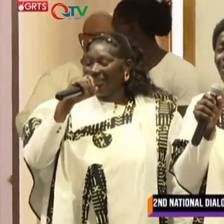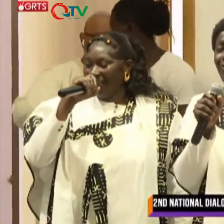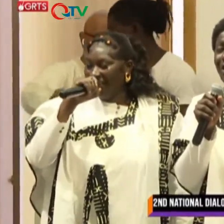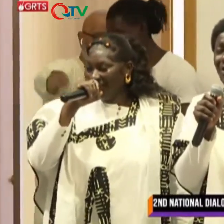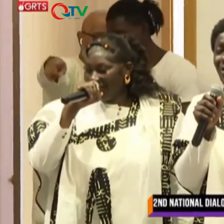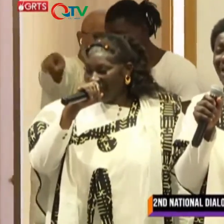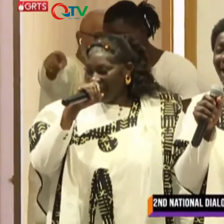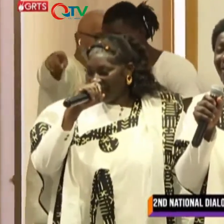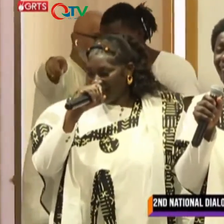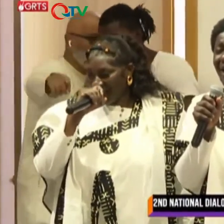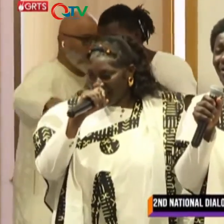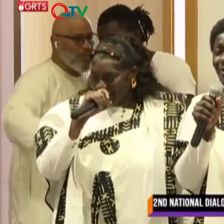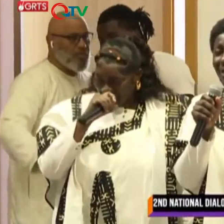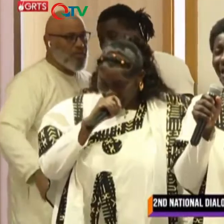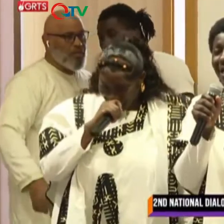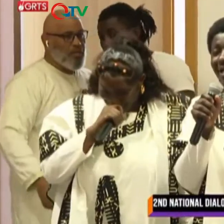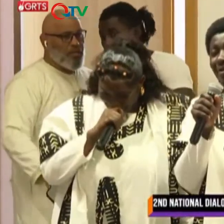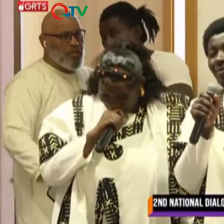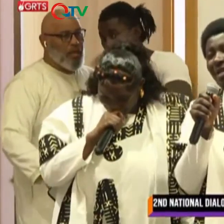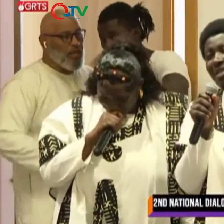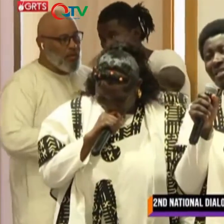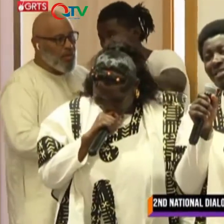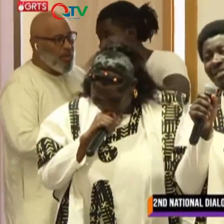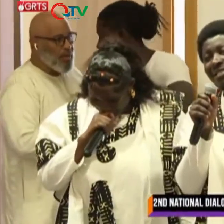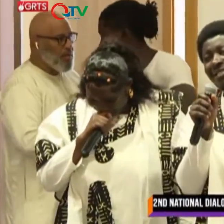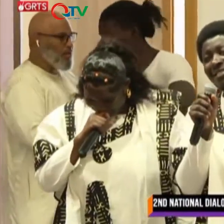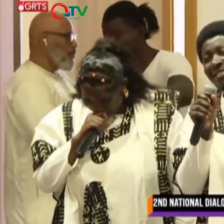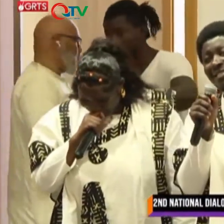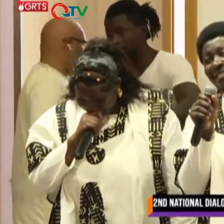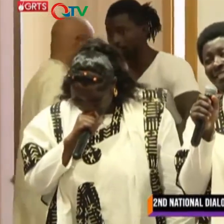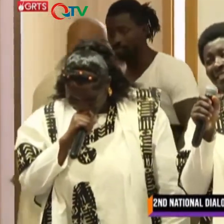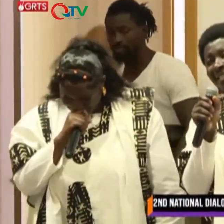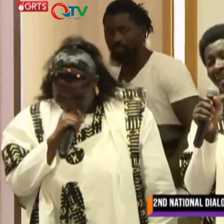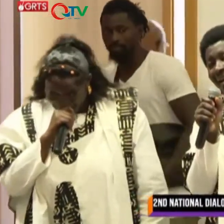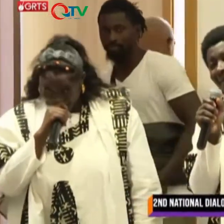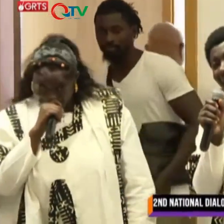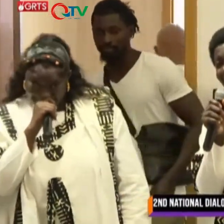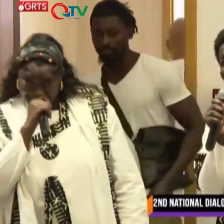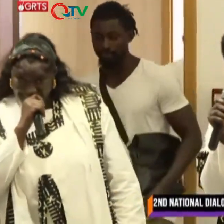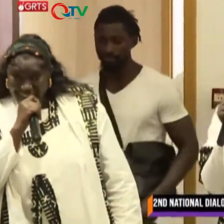molu fitino daifa kayra yang walin